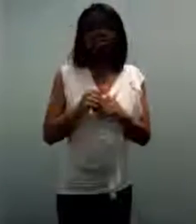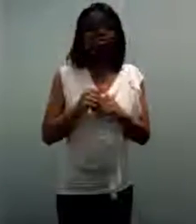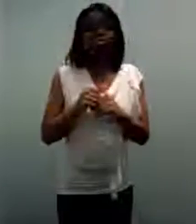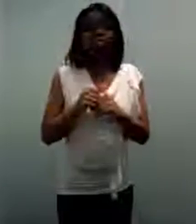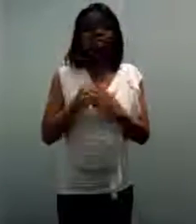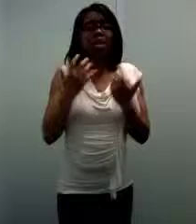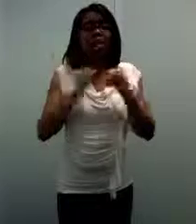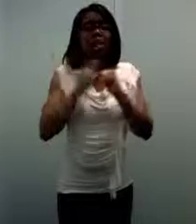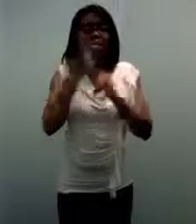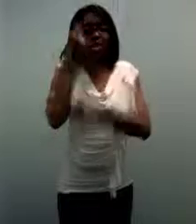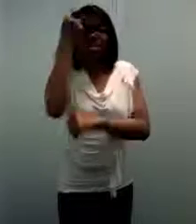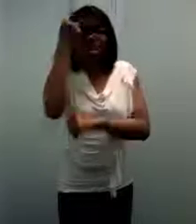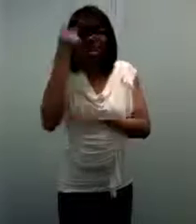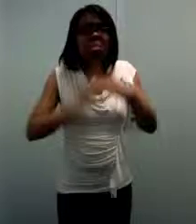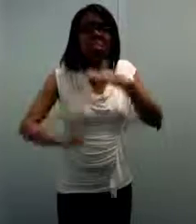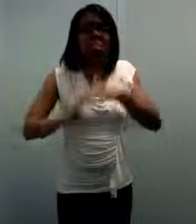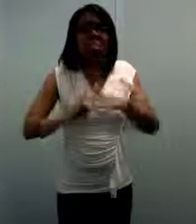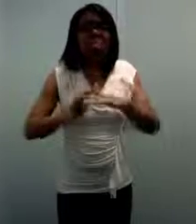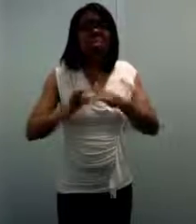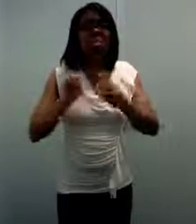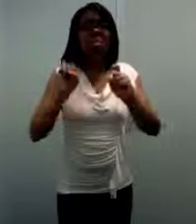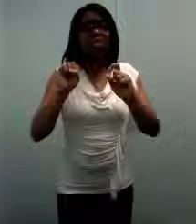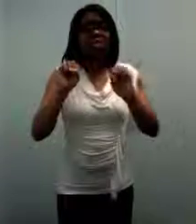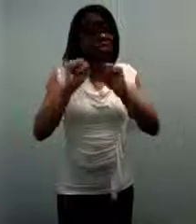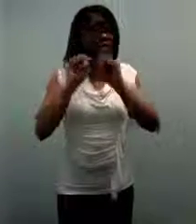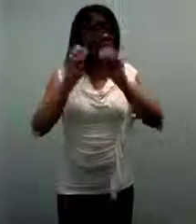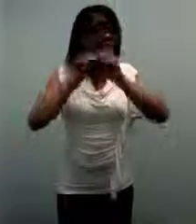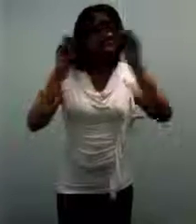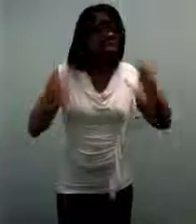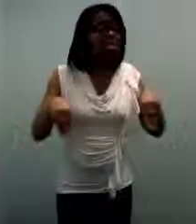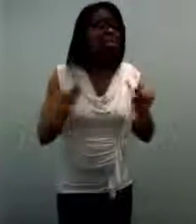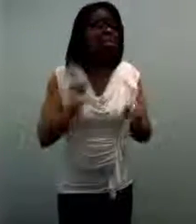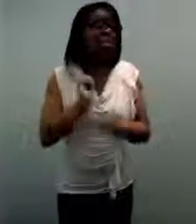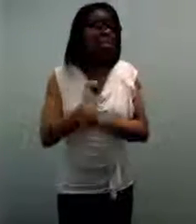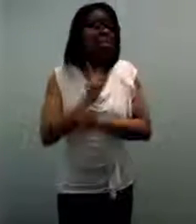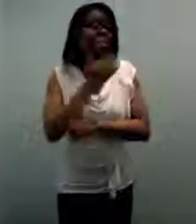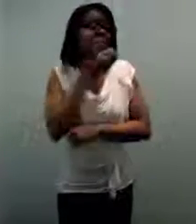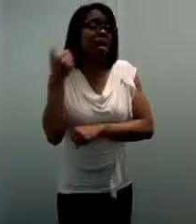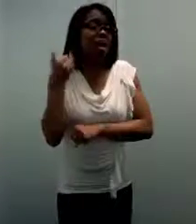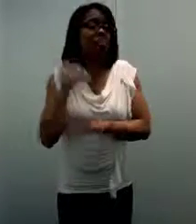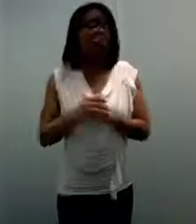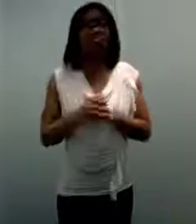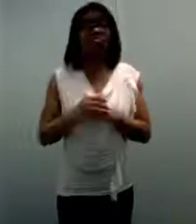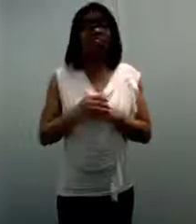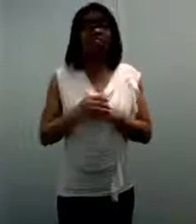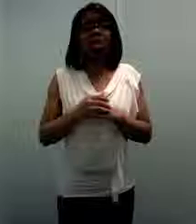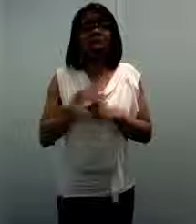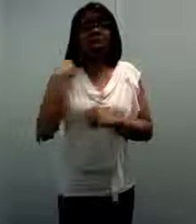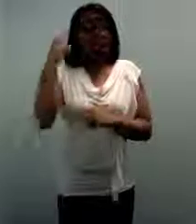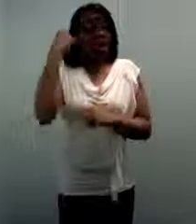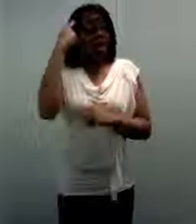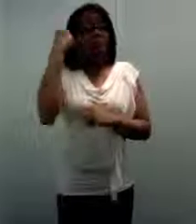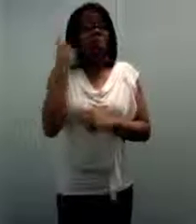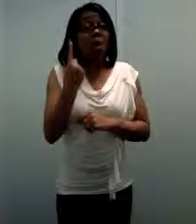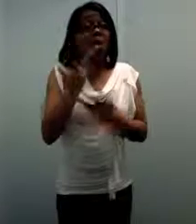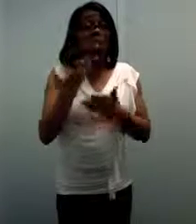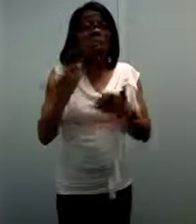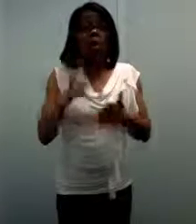understand how the basics of the system work better. I think there is one thing that I think very valid here, which is that I think understanding procedures